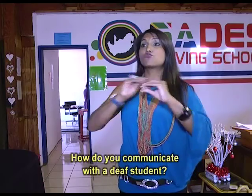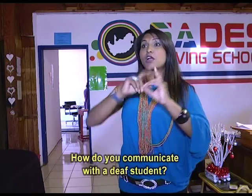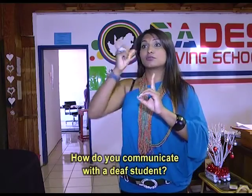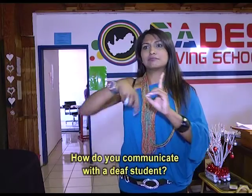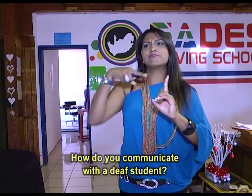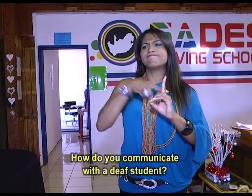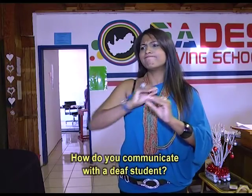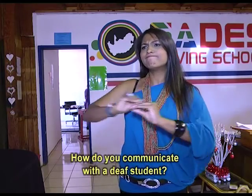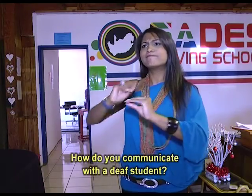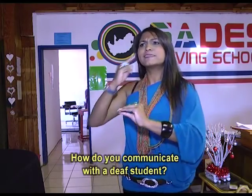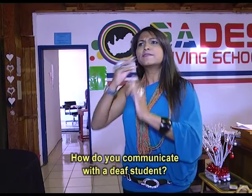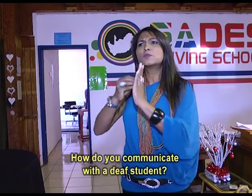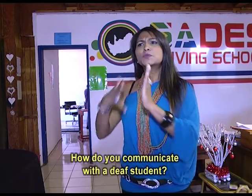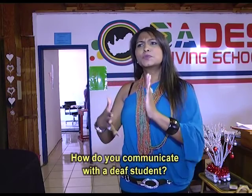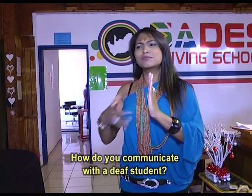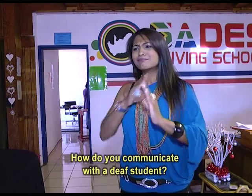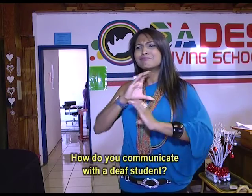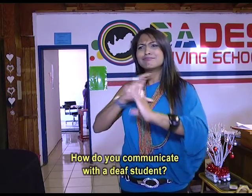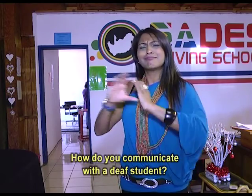How do you communicate with a deaf student?